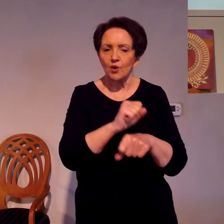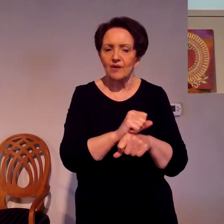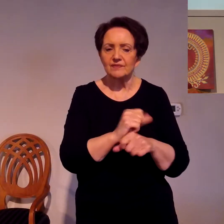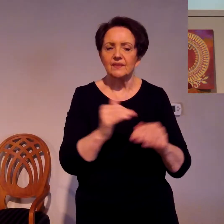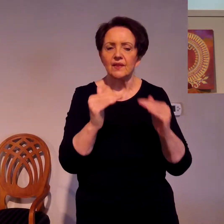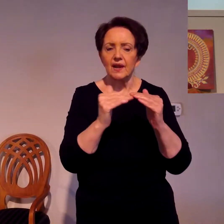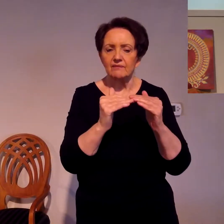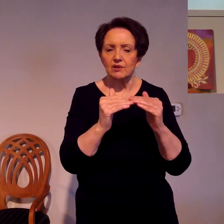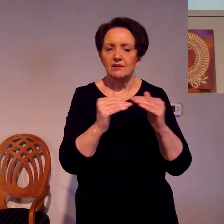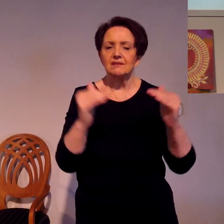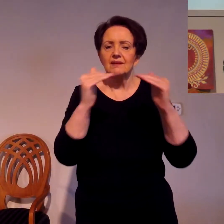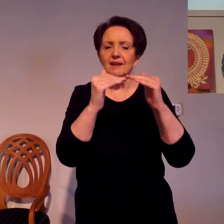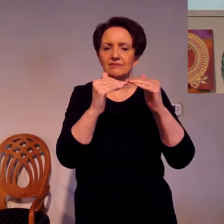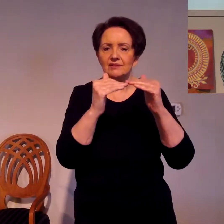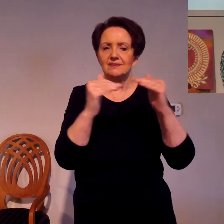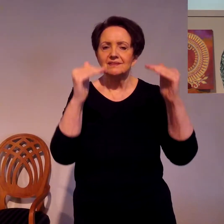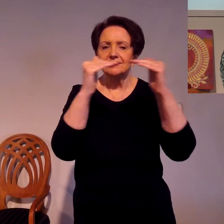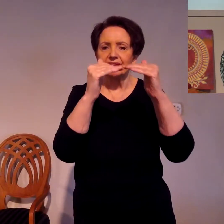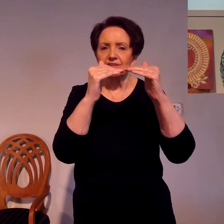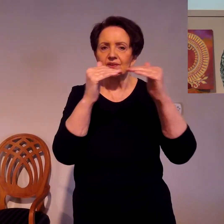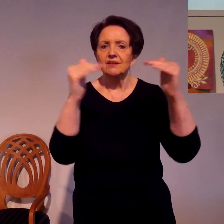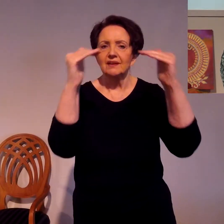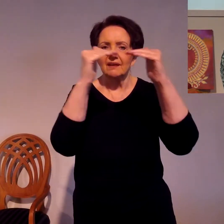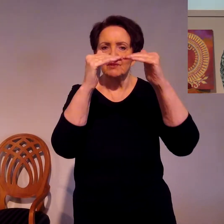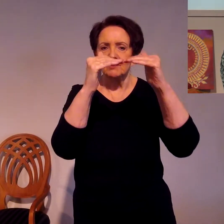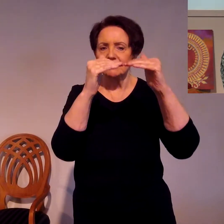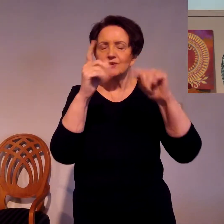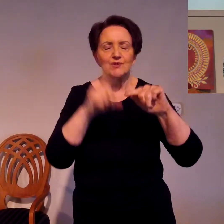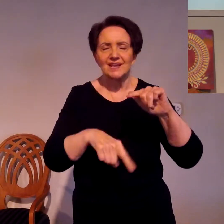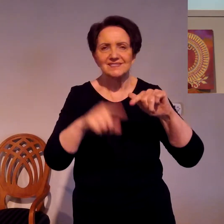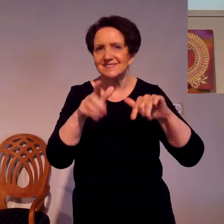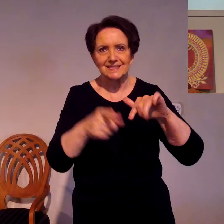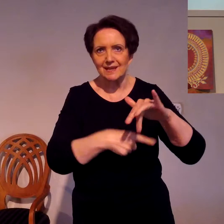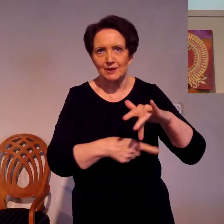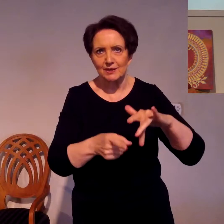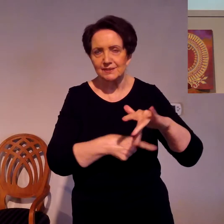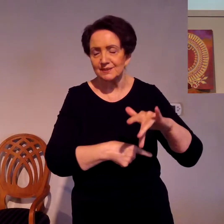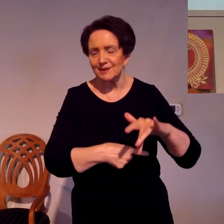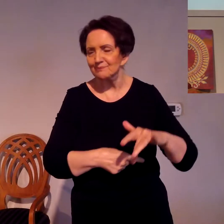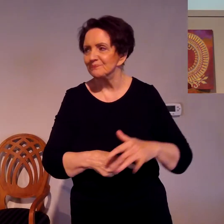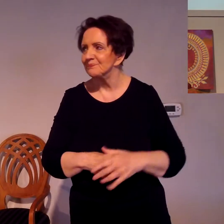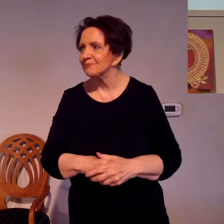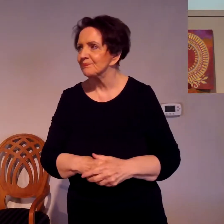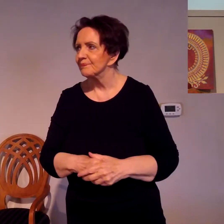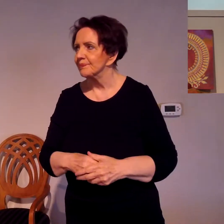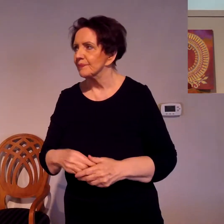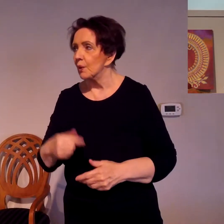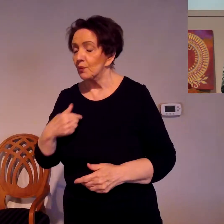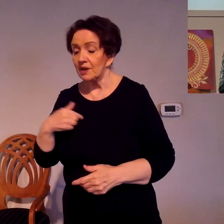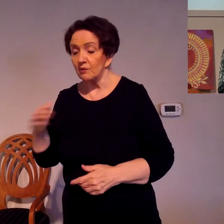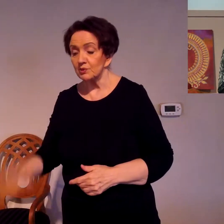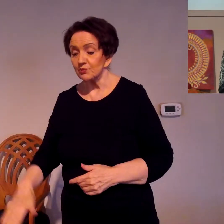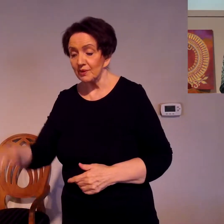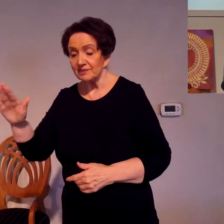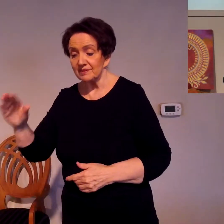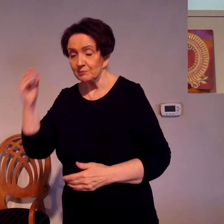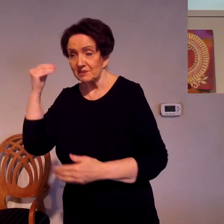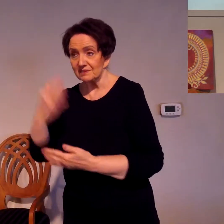and this is one of the things that I've discovered especially when I was raising a child. It felt